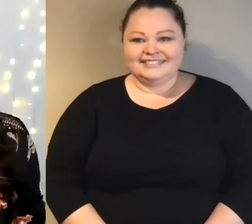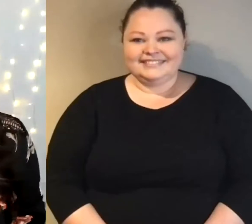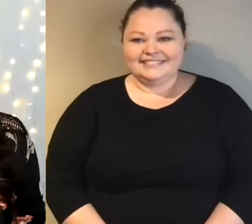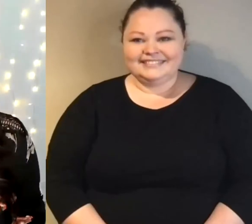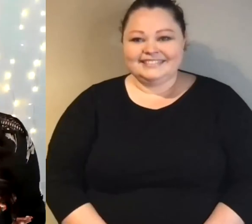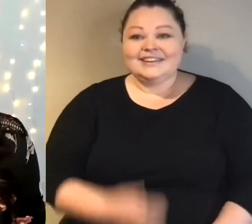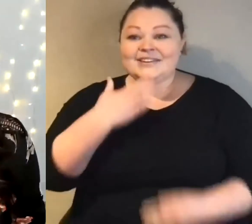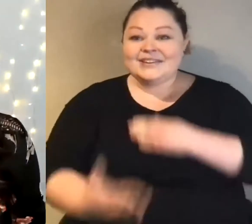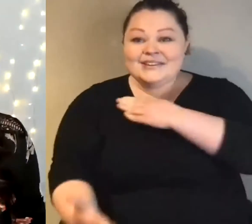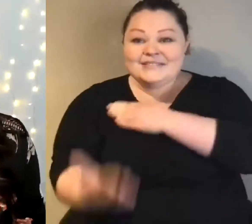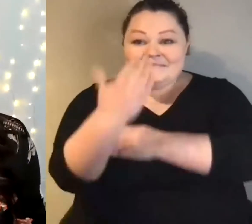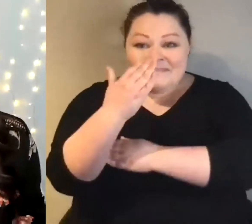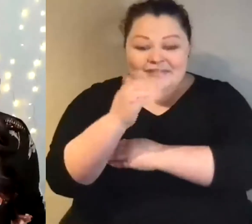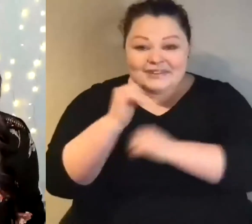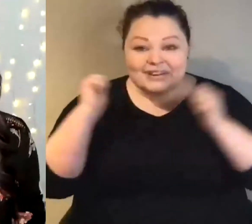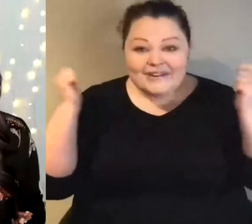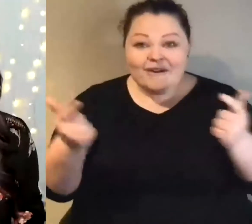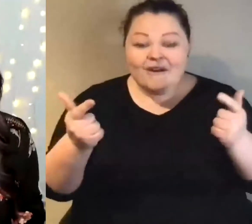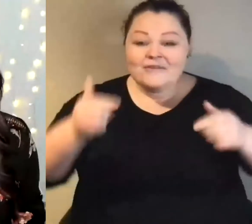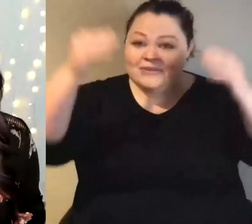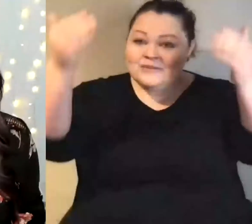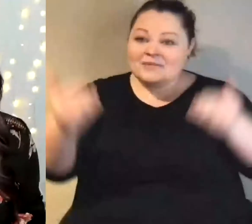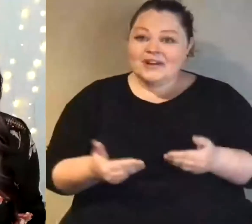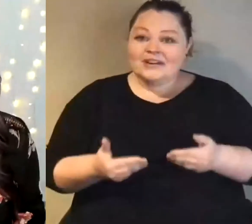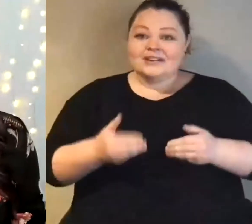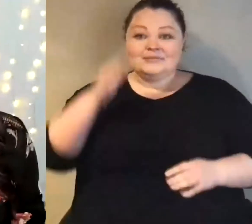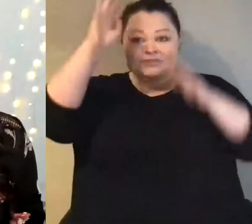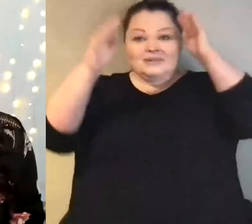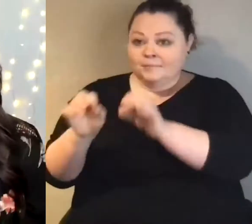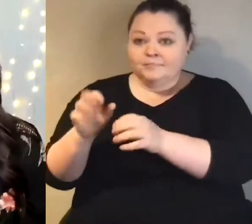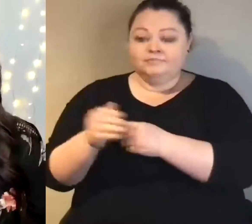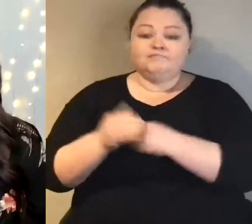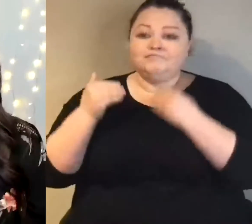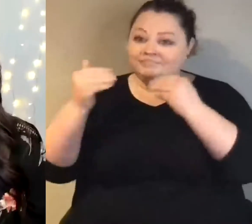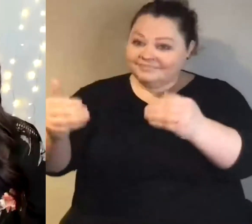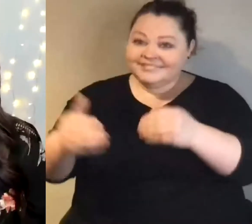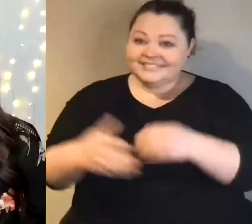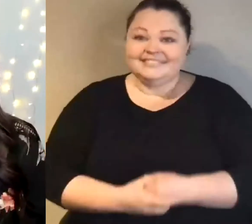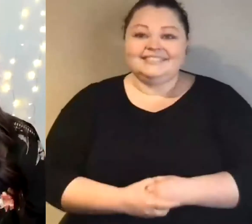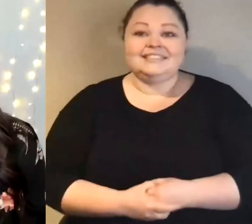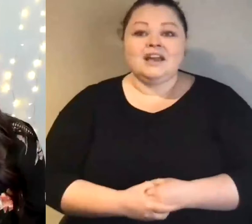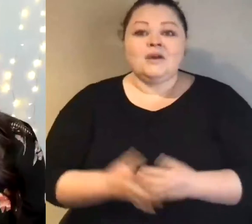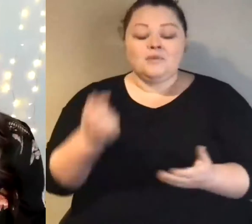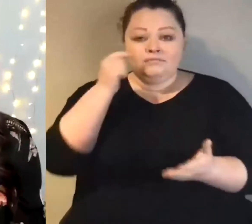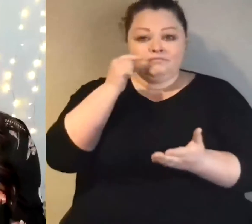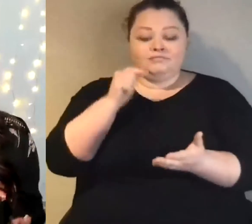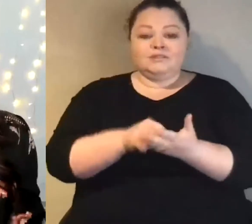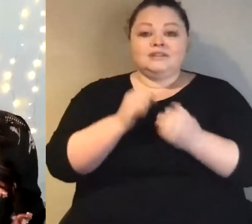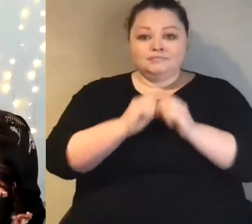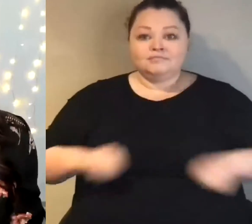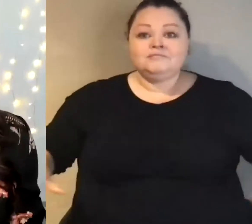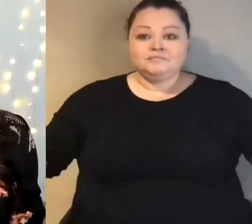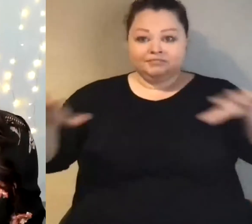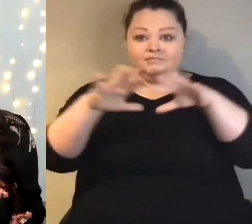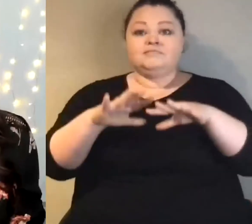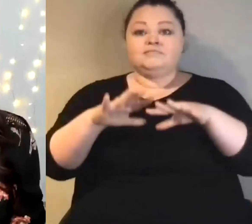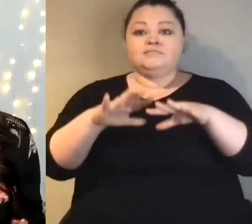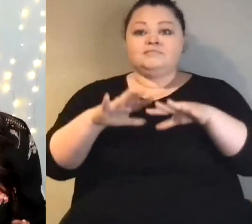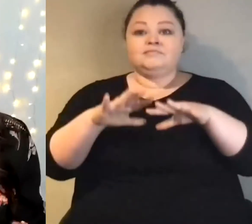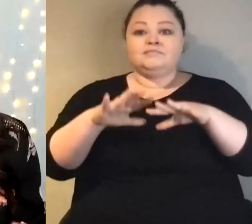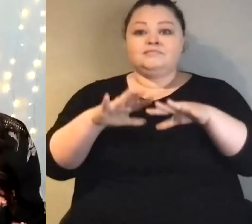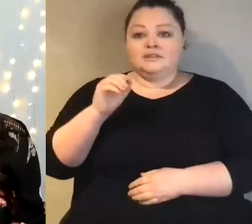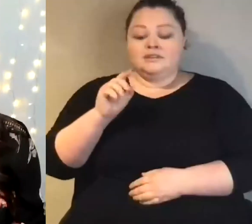Good morning, everyone, and welcome to Creative Mornings, Winnipeg. I'd like to recognize that we are coming to you from Treaty